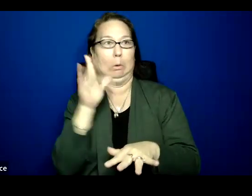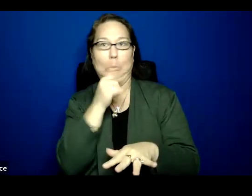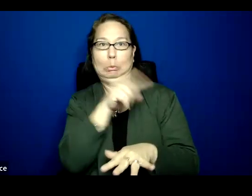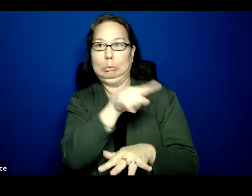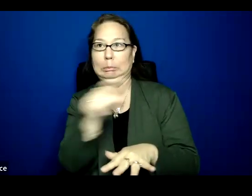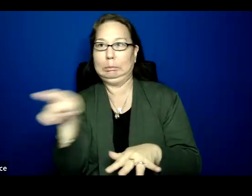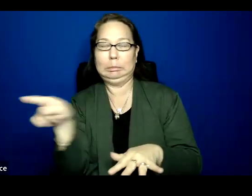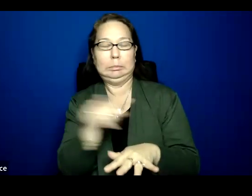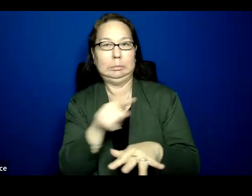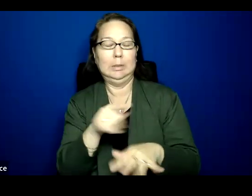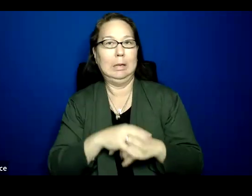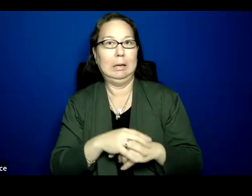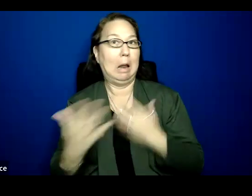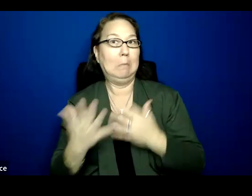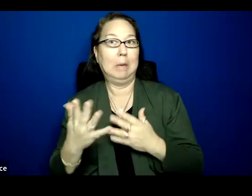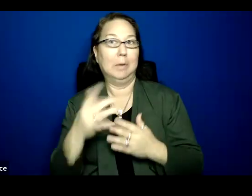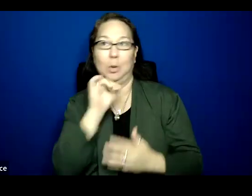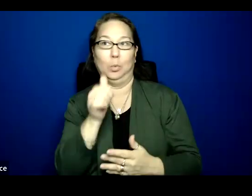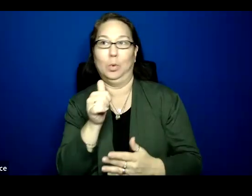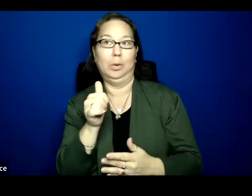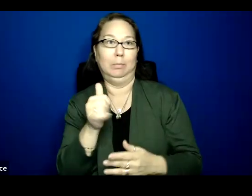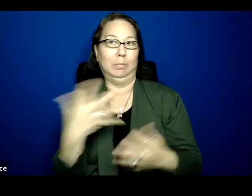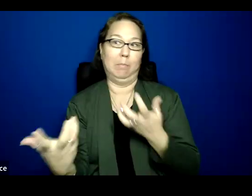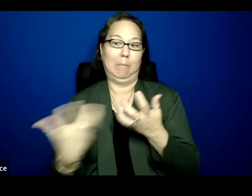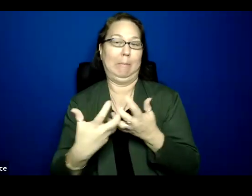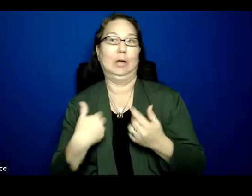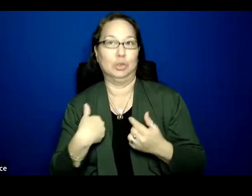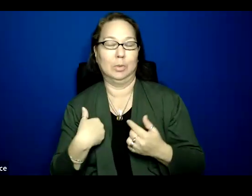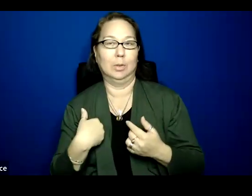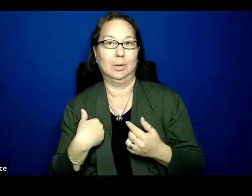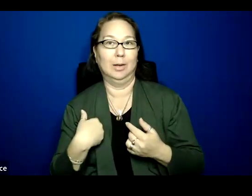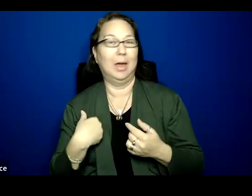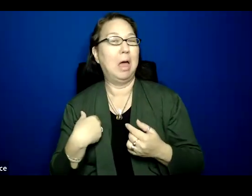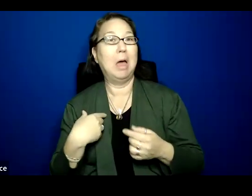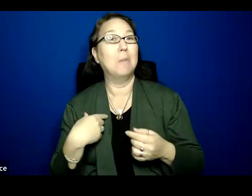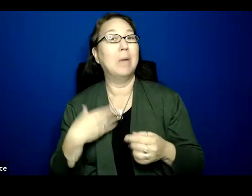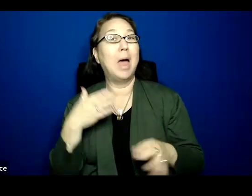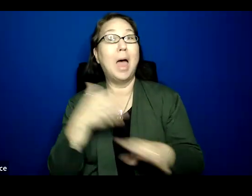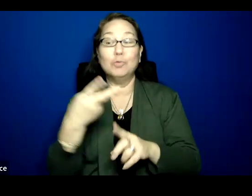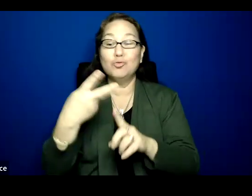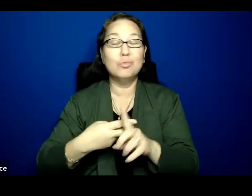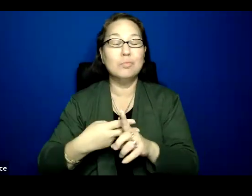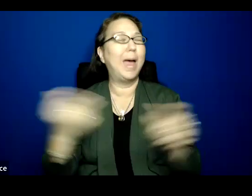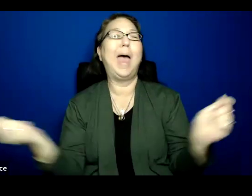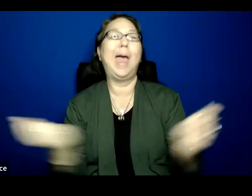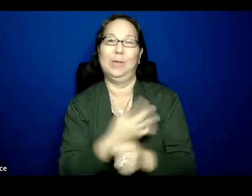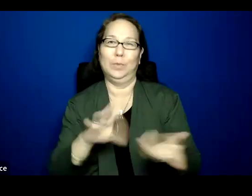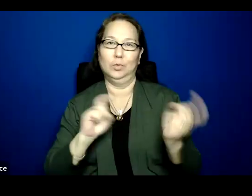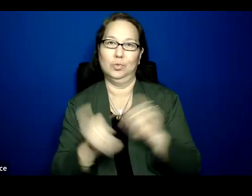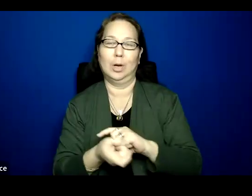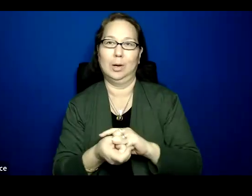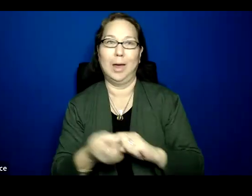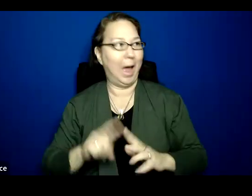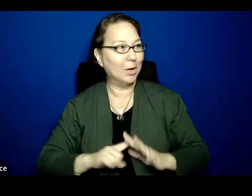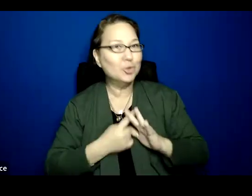like maybe the school wasn't going to be the right place for me. But after just 2 months, everything changed. I started open up, I